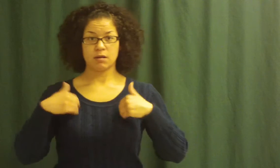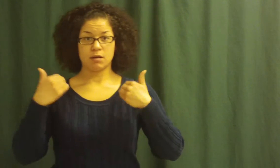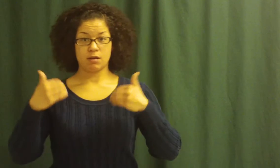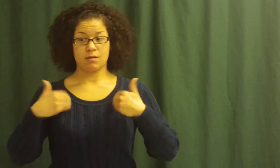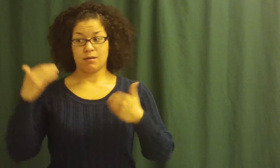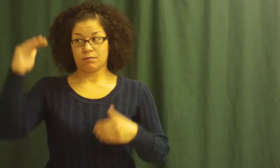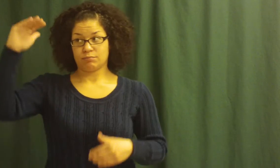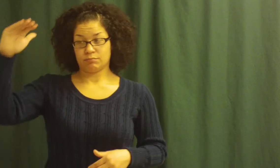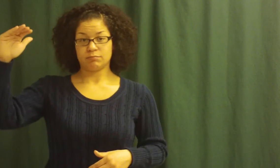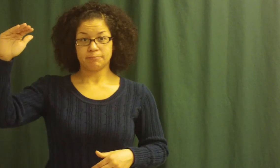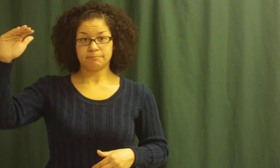Yanamano.